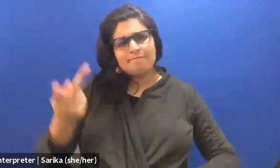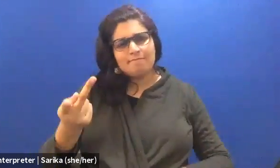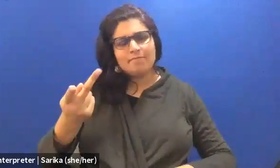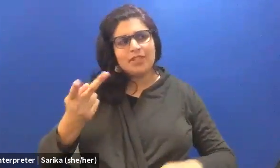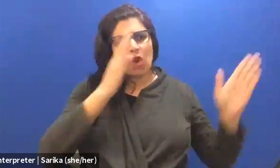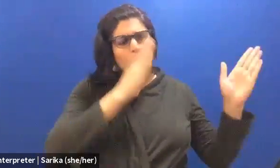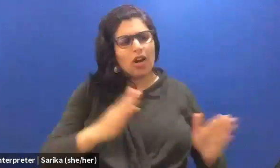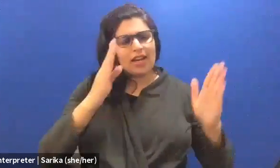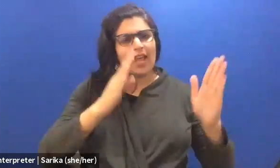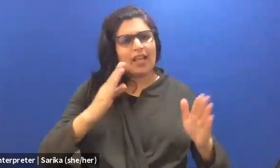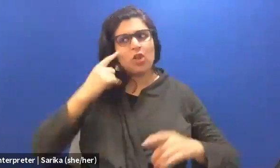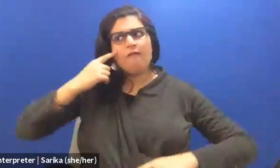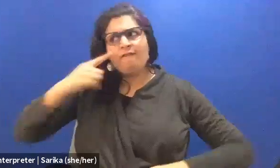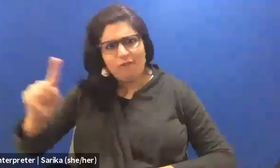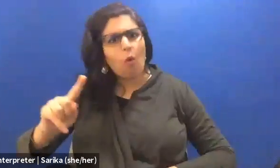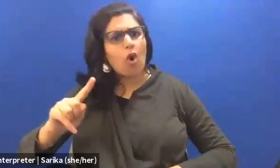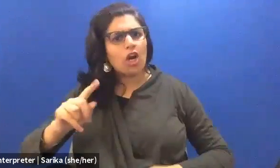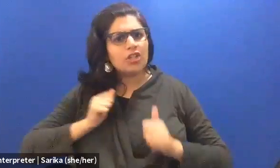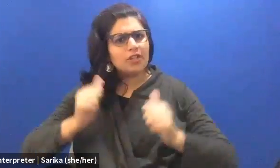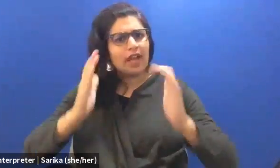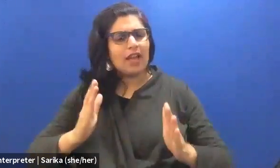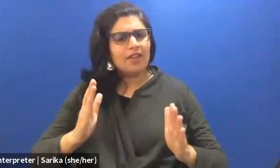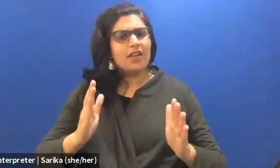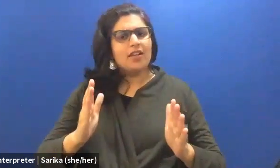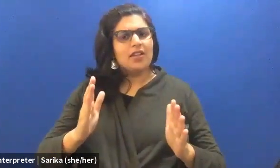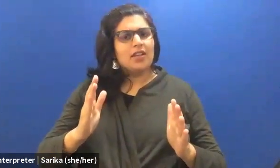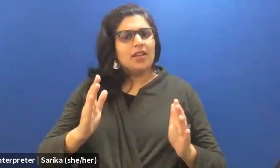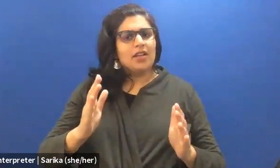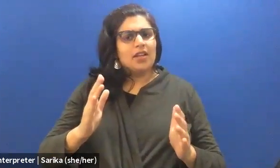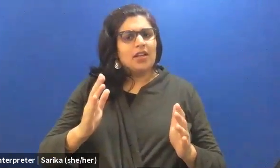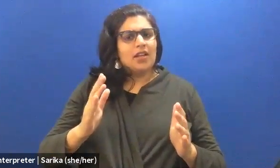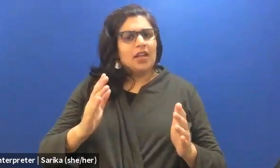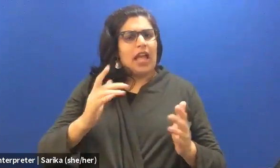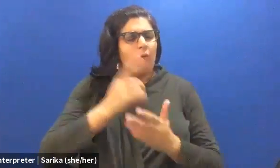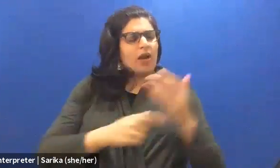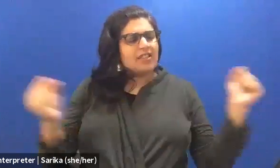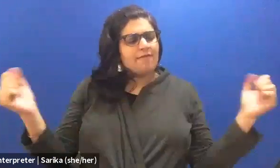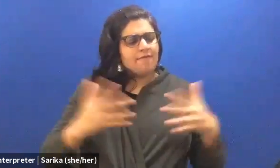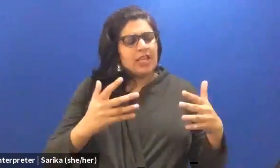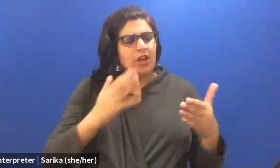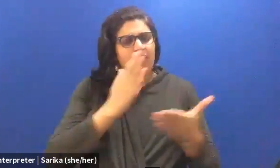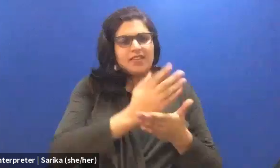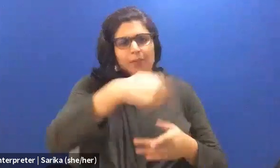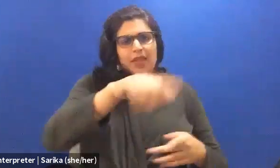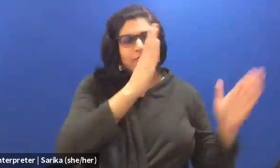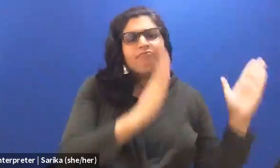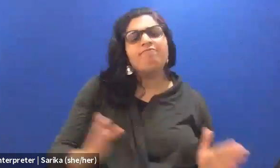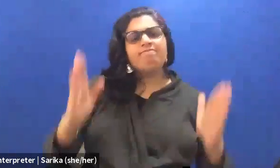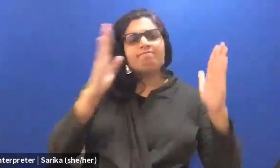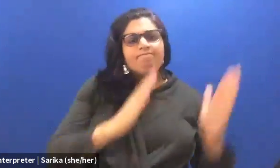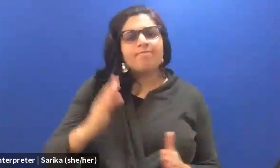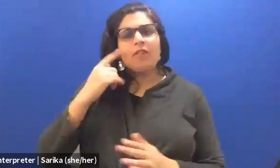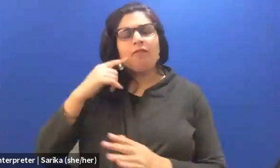of survivors? And what is the fear in people's hearts that stops them from organizing on behalf